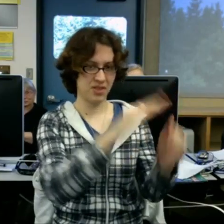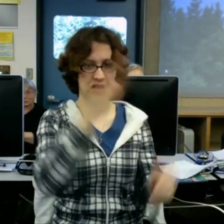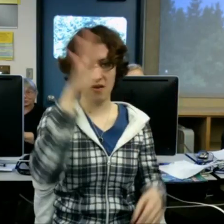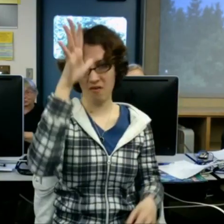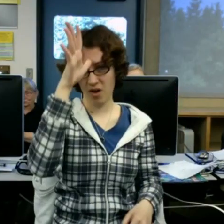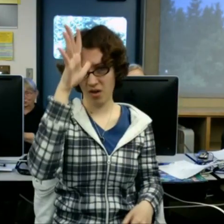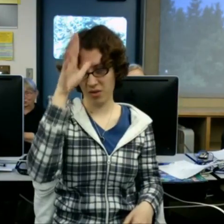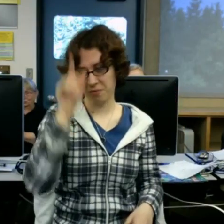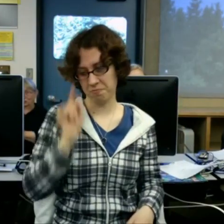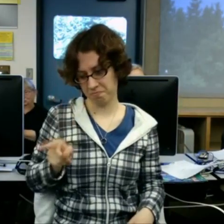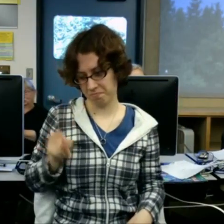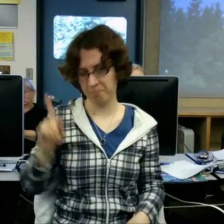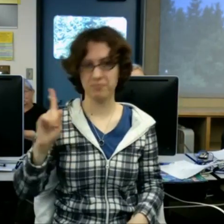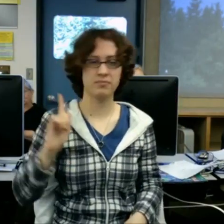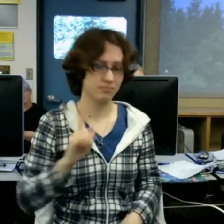So the father went to the city.